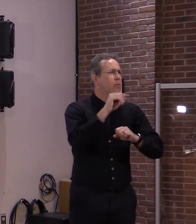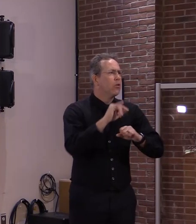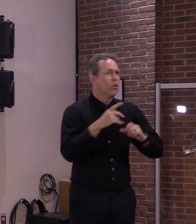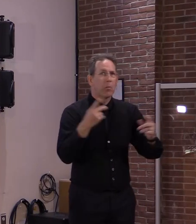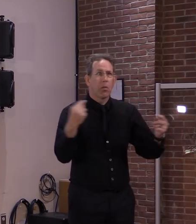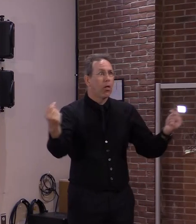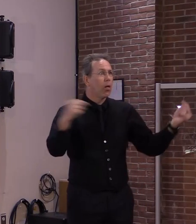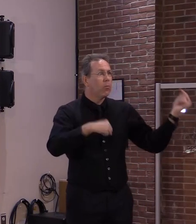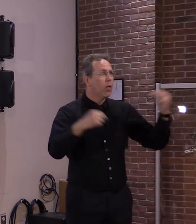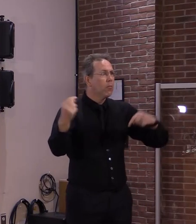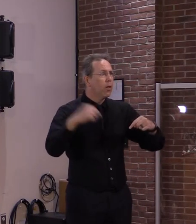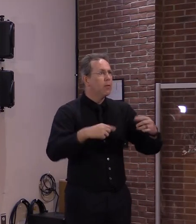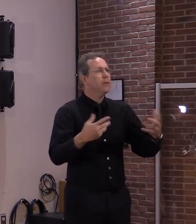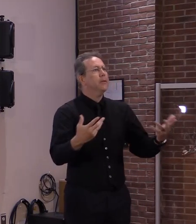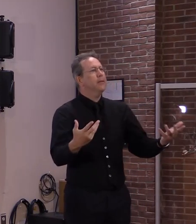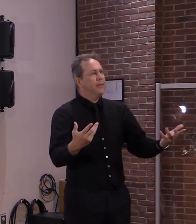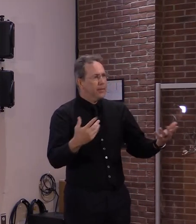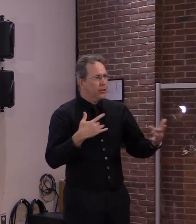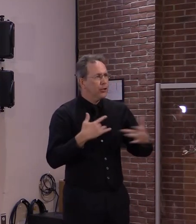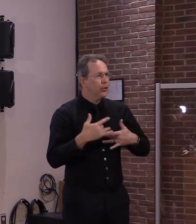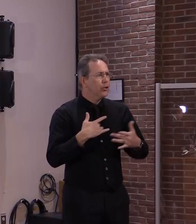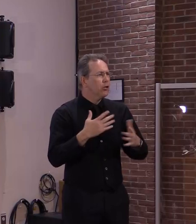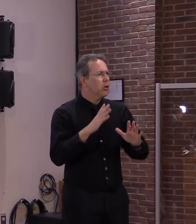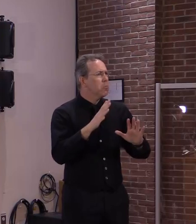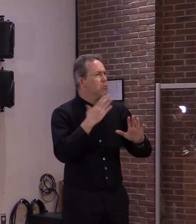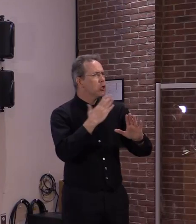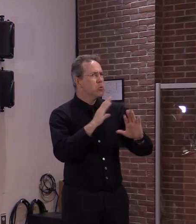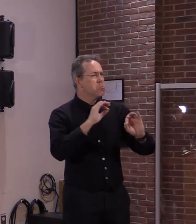have a pretty strong protection.